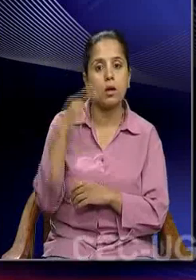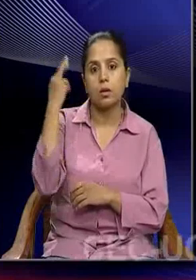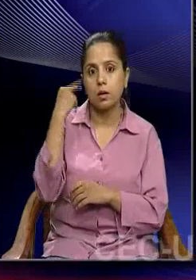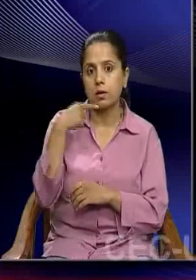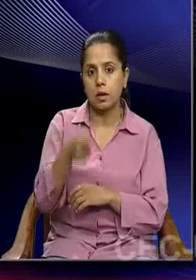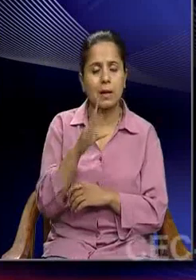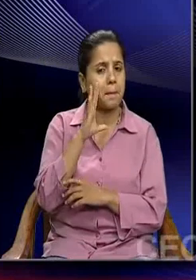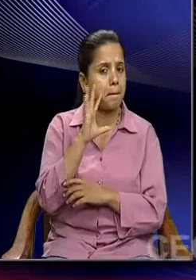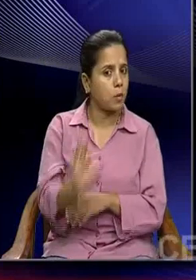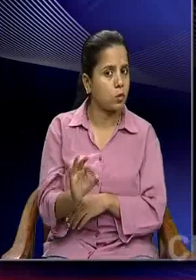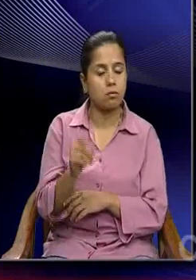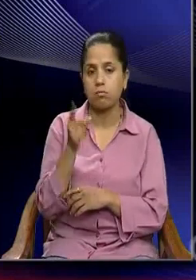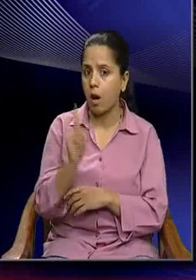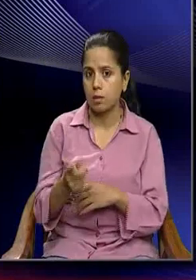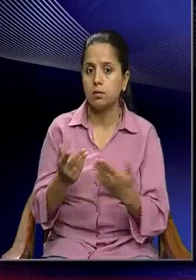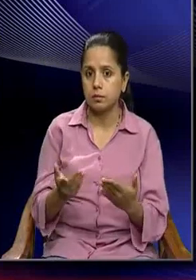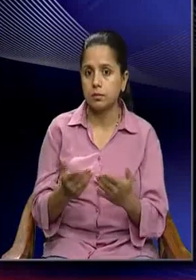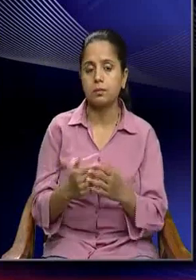so important.